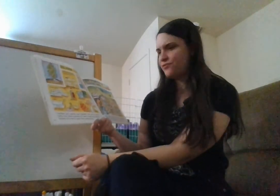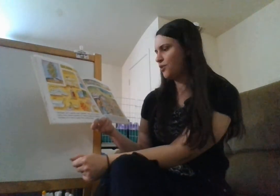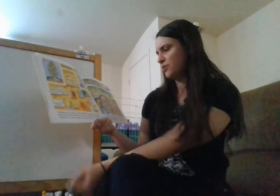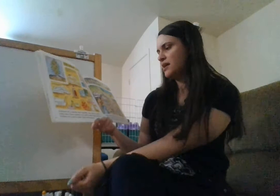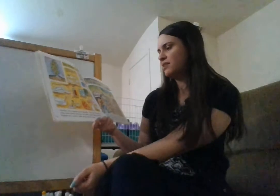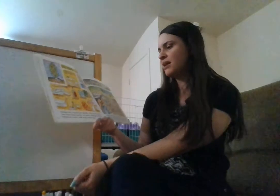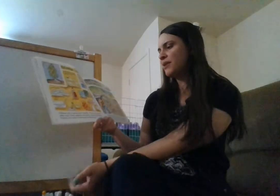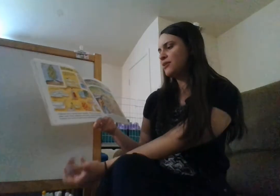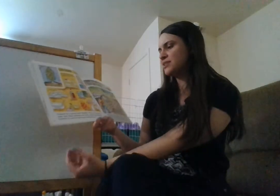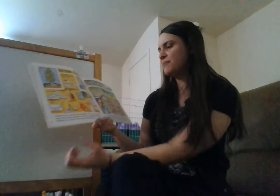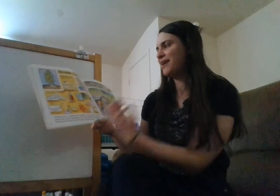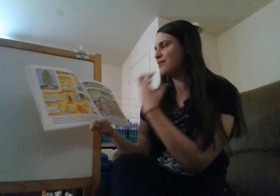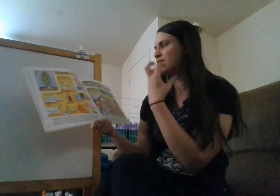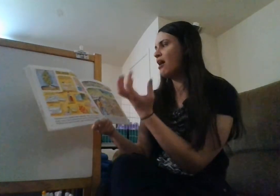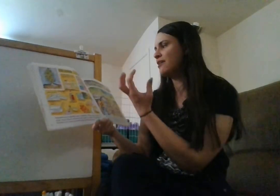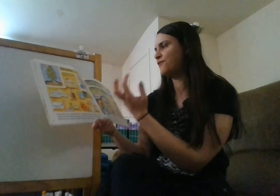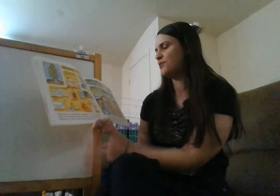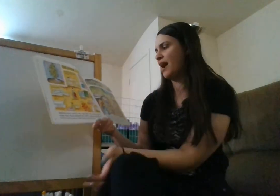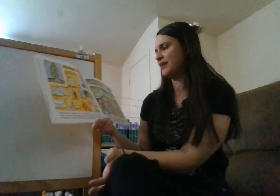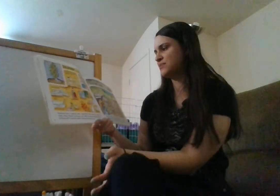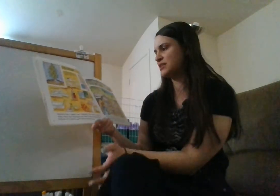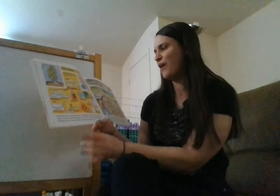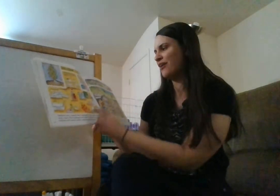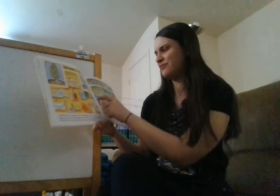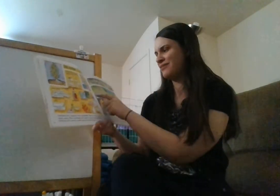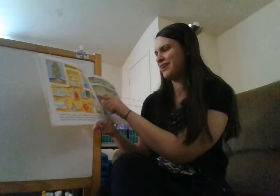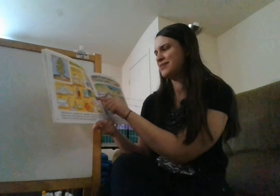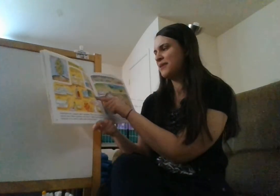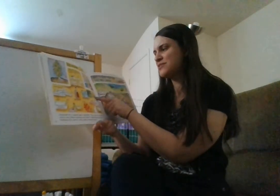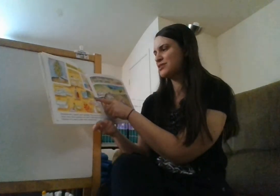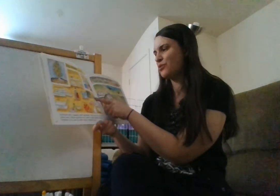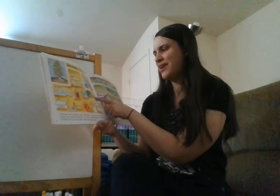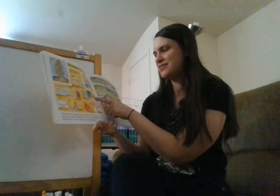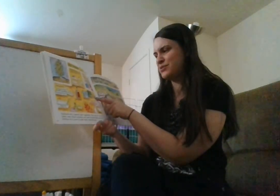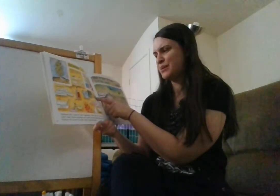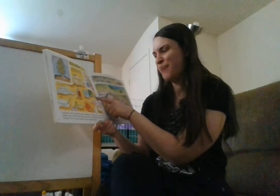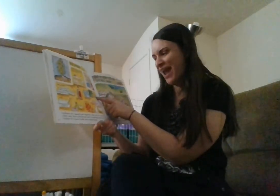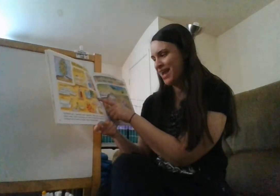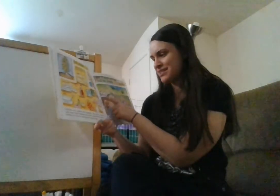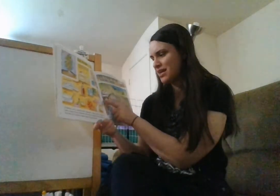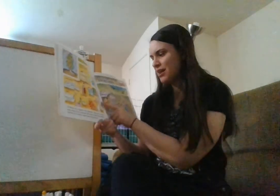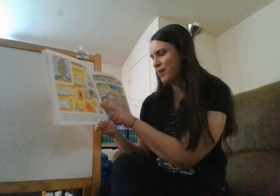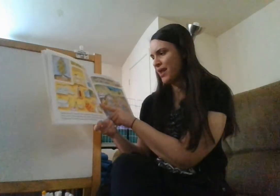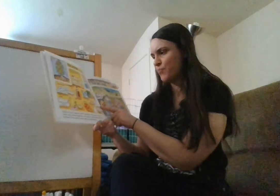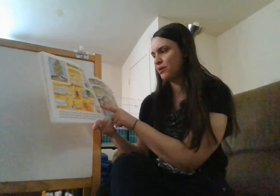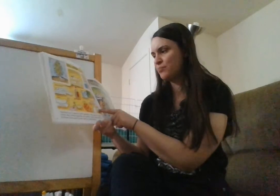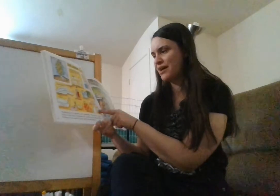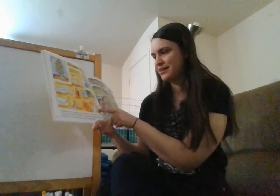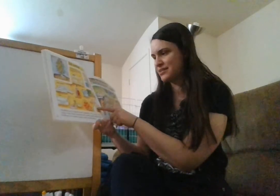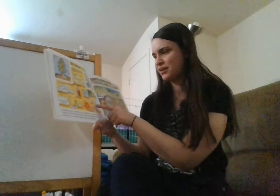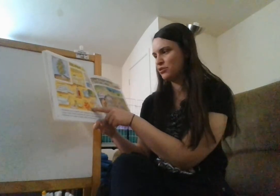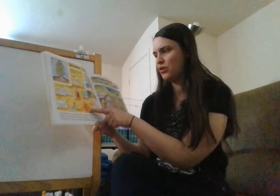food. They can be used to make non-food items as well. Like sometimes soy is used in paint, paper, plastic, cloth,